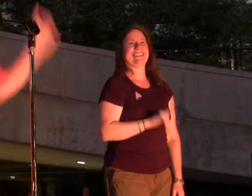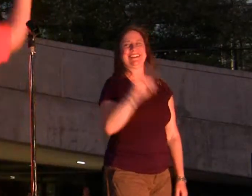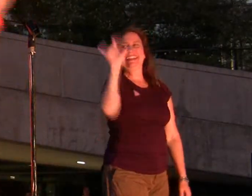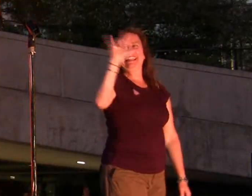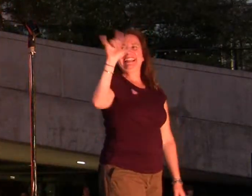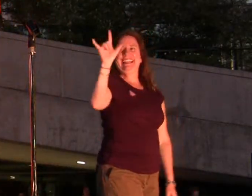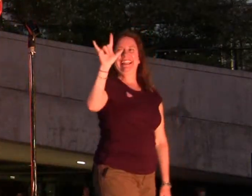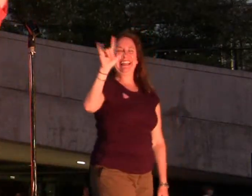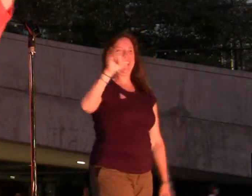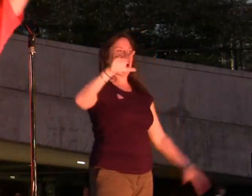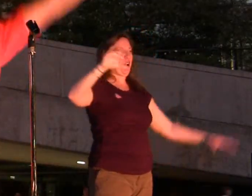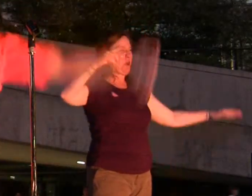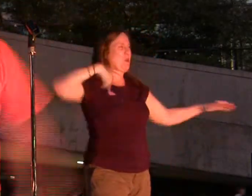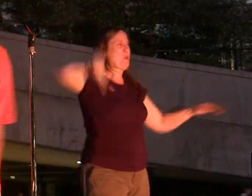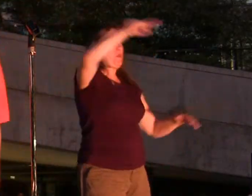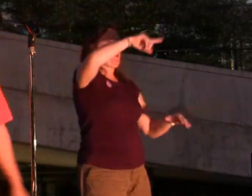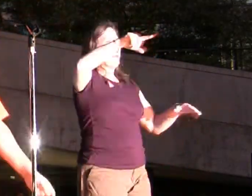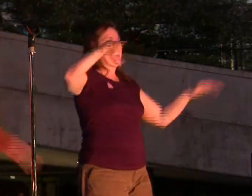We did it!